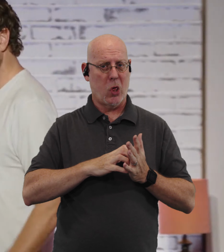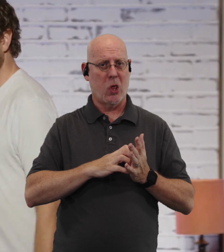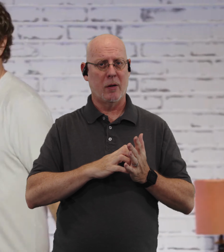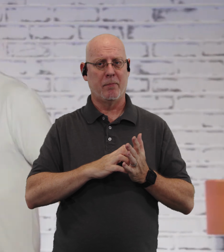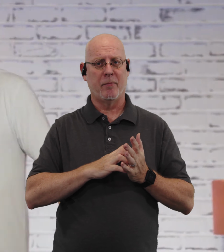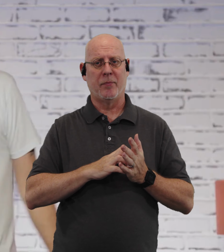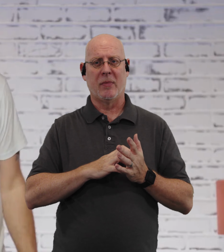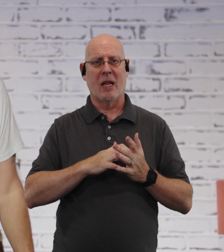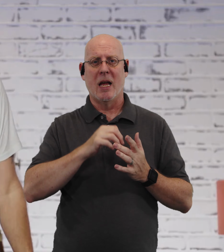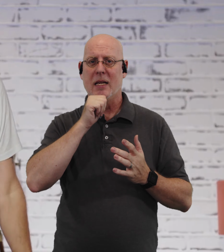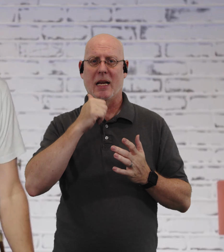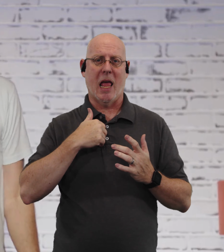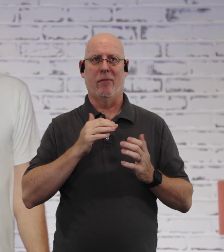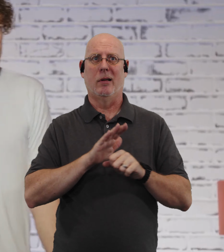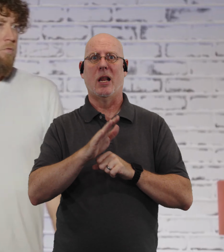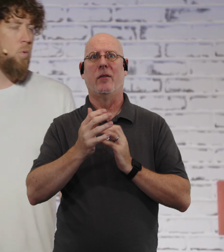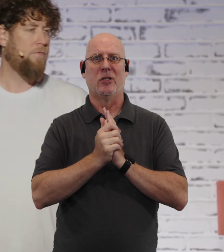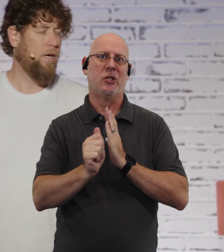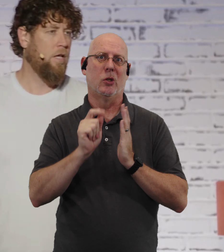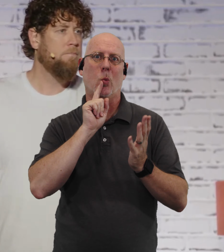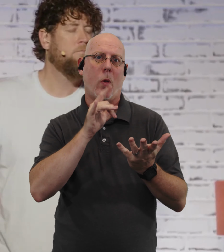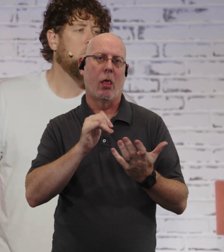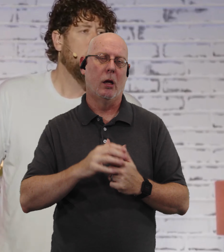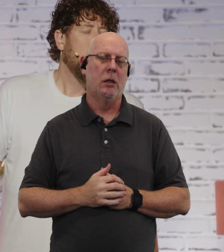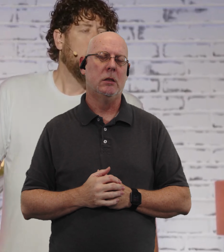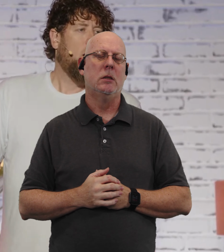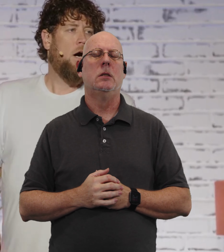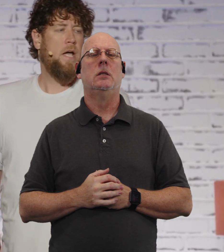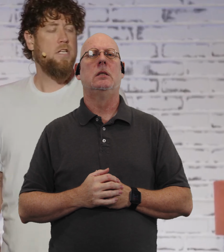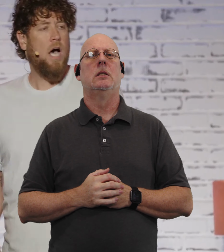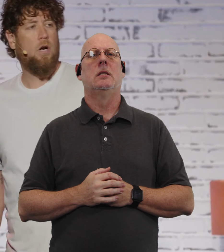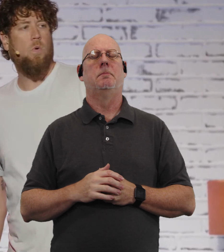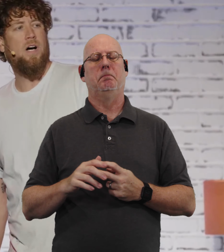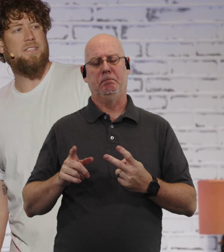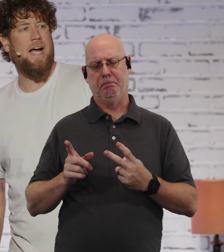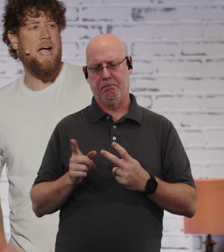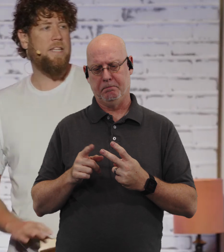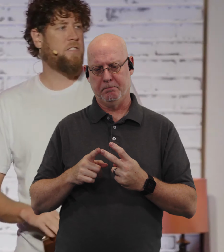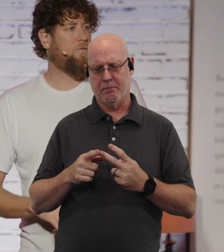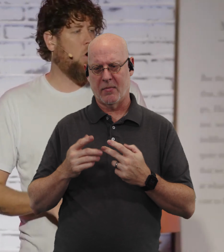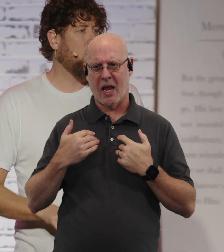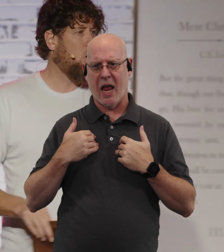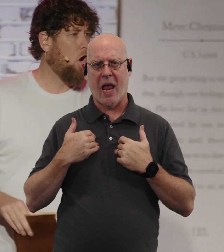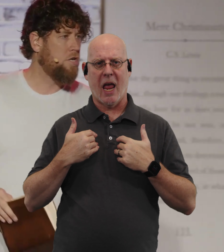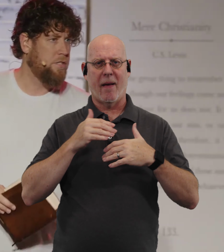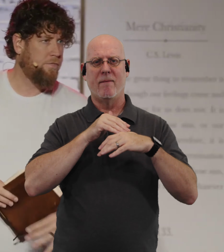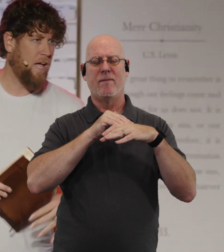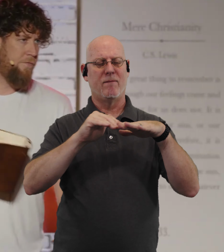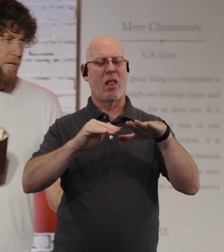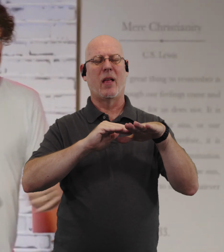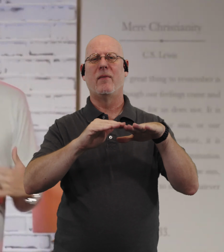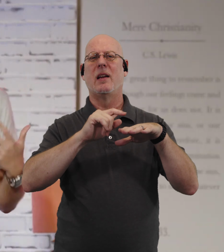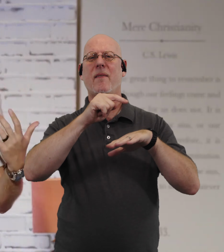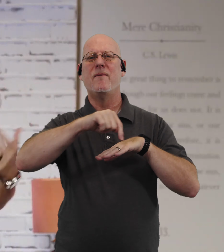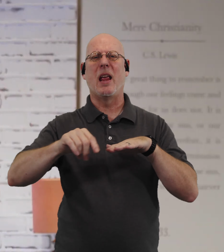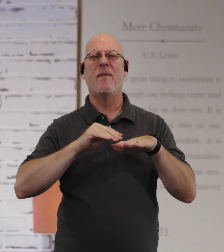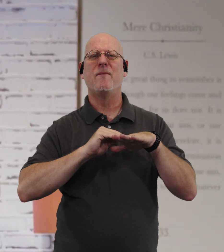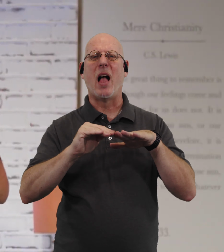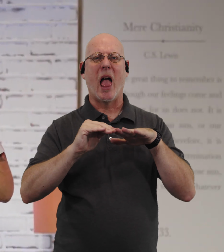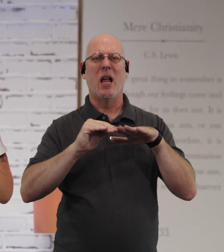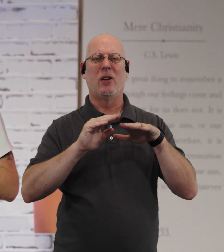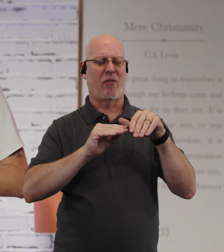One was that I didn't have enough skill, quite frankly. Another was that I had these fallen arches, flat feet. Some of you have